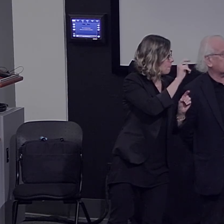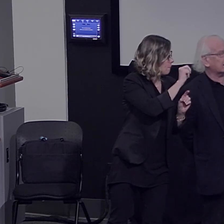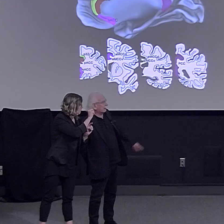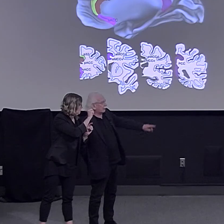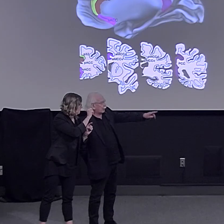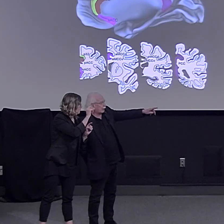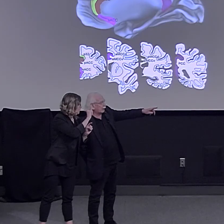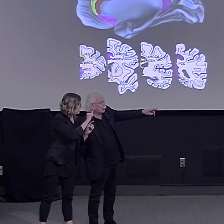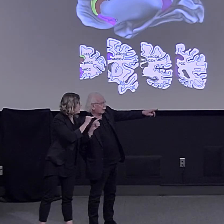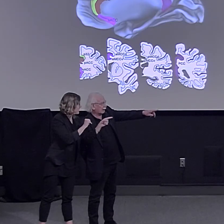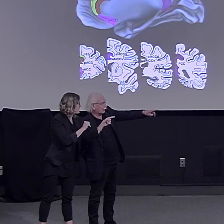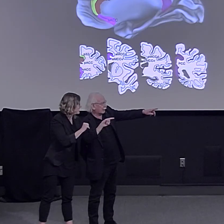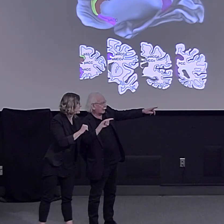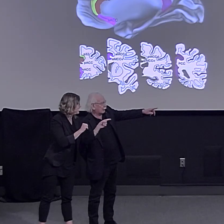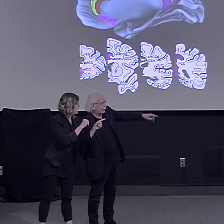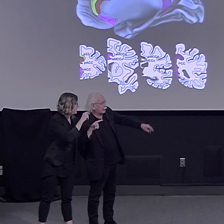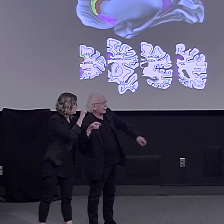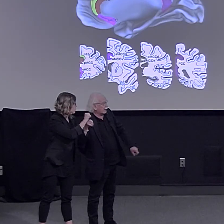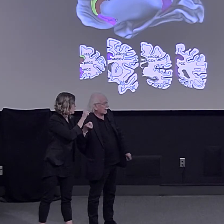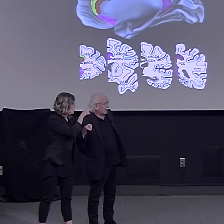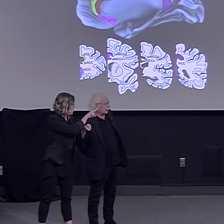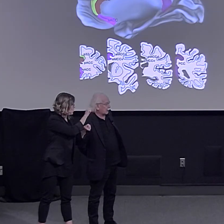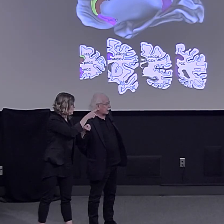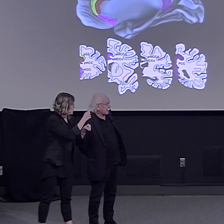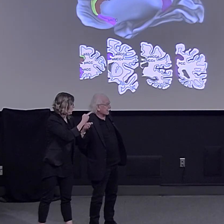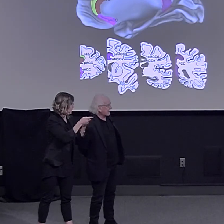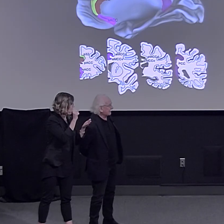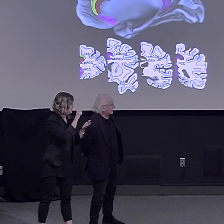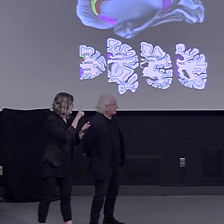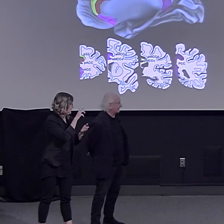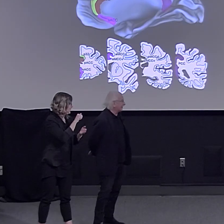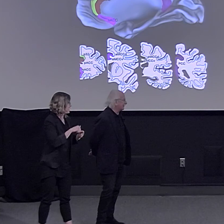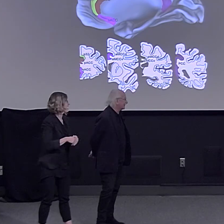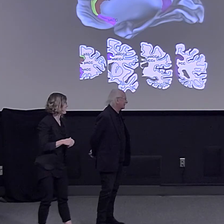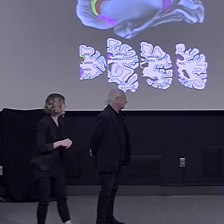P-E-T-R-I-N-I, and he's working in Lucca, where you have been last week. So